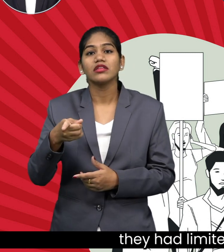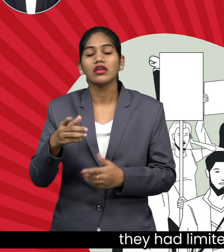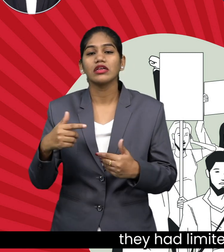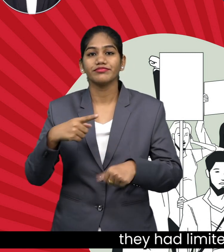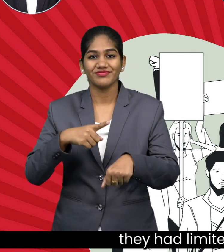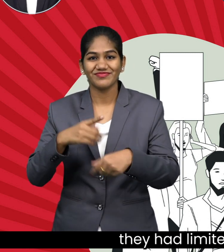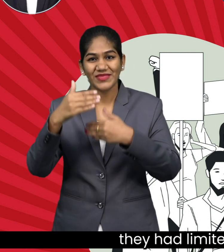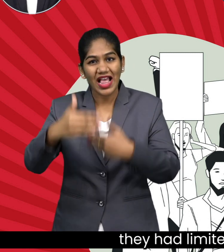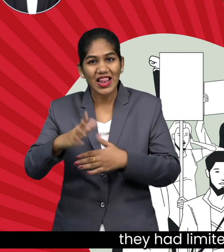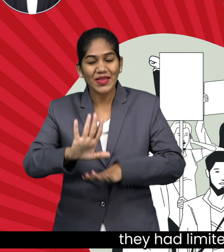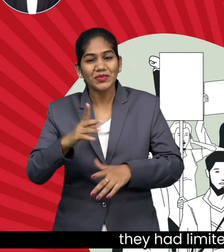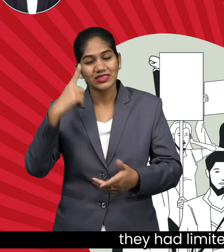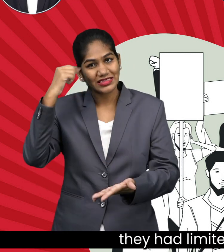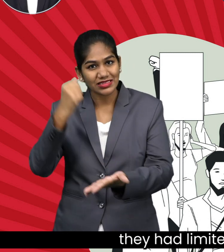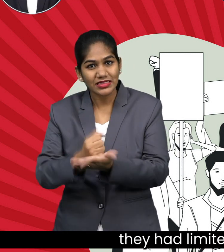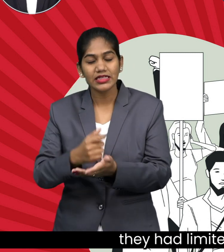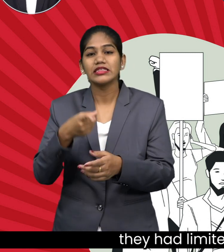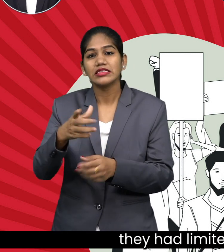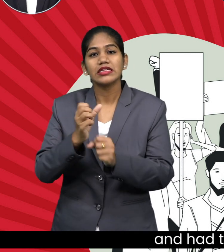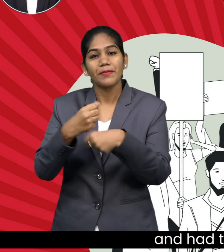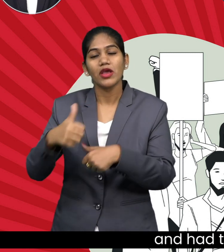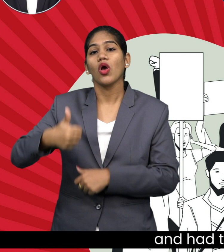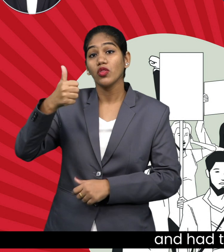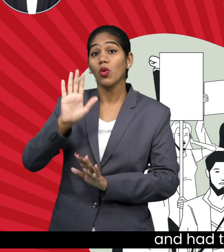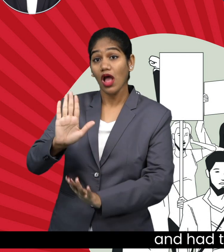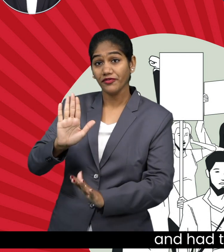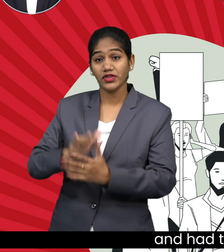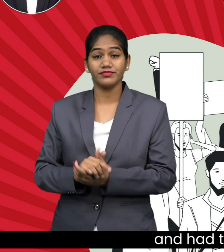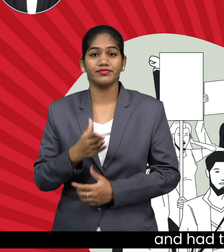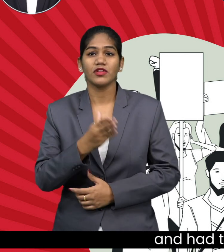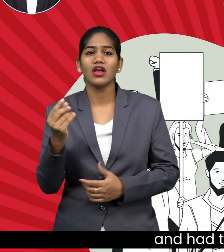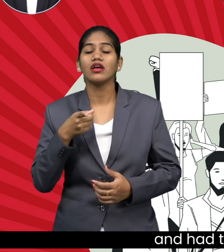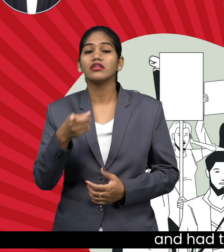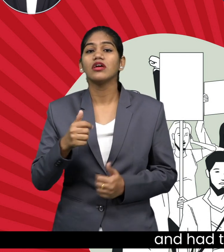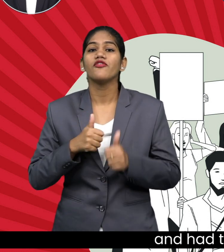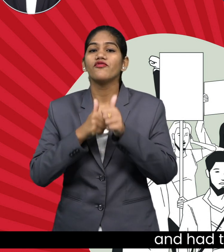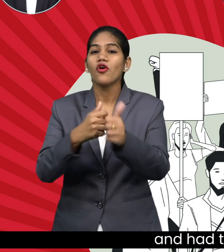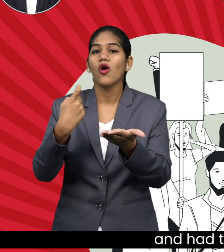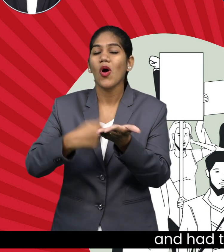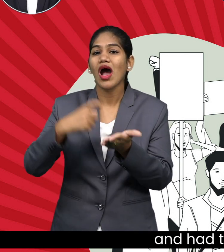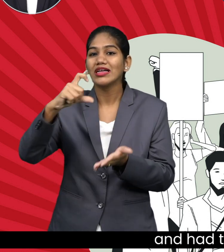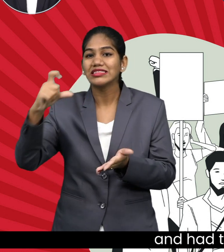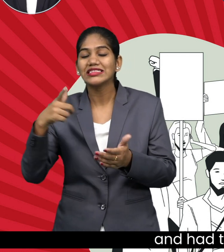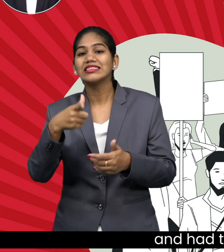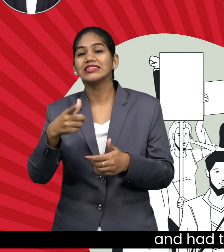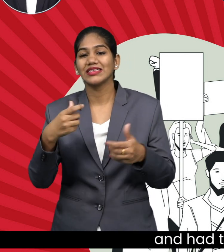authority and had to follow the RCC's orders.